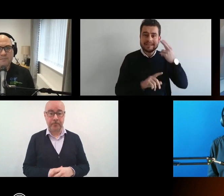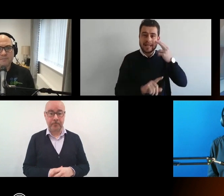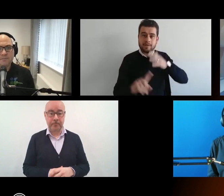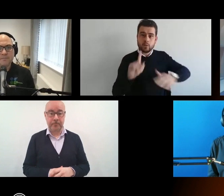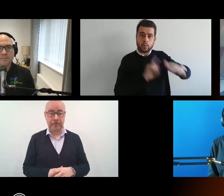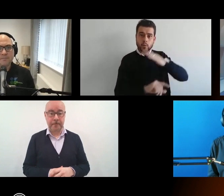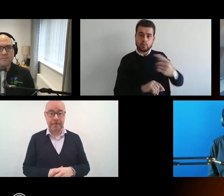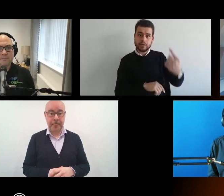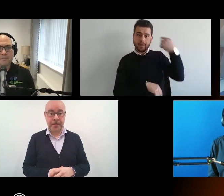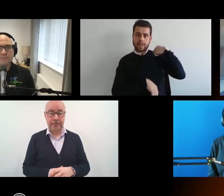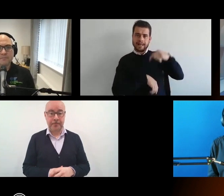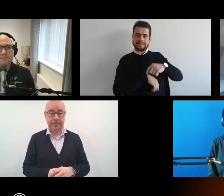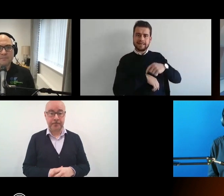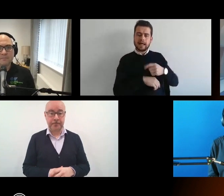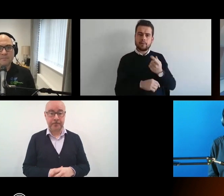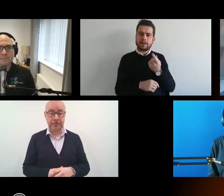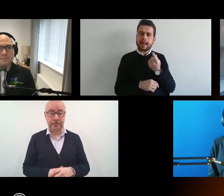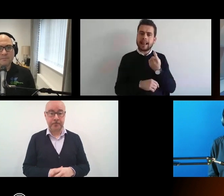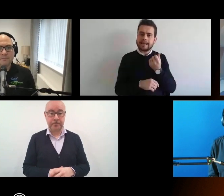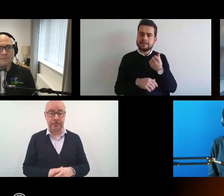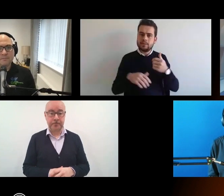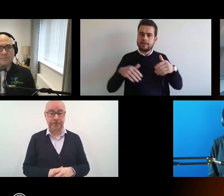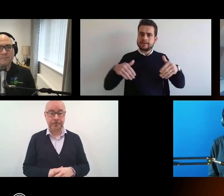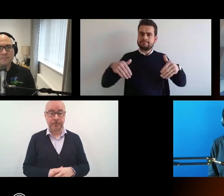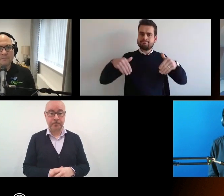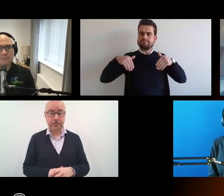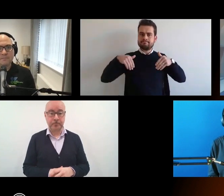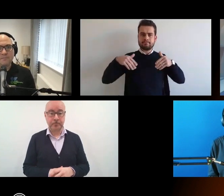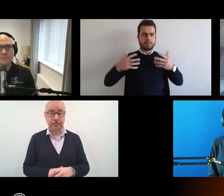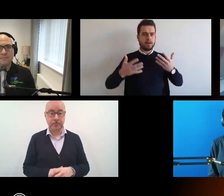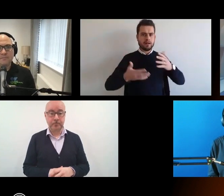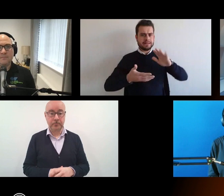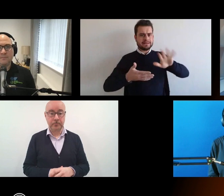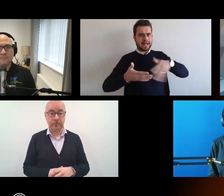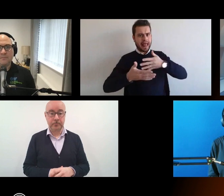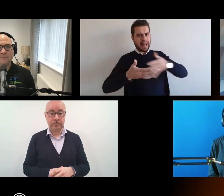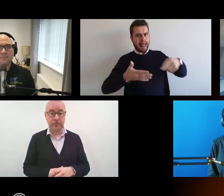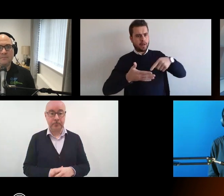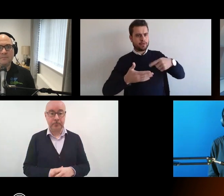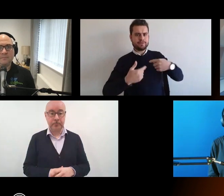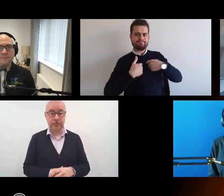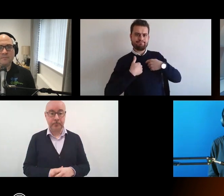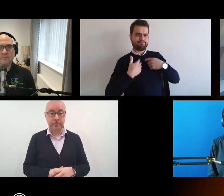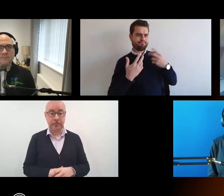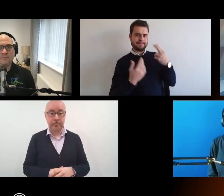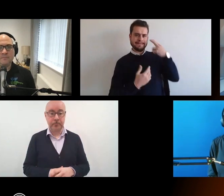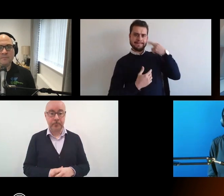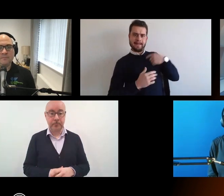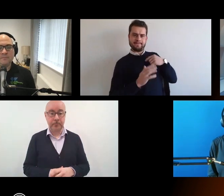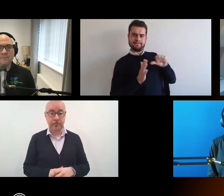if we think about in the 60s, the deaf community at that point was,